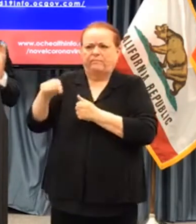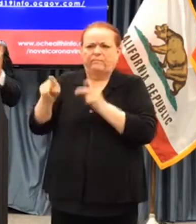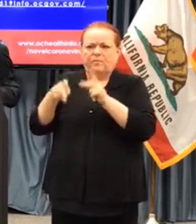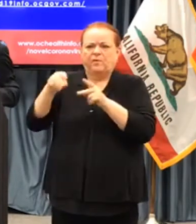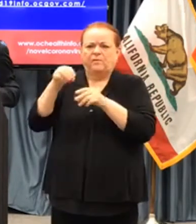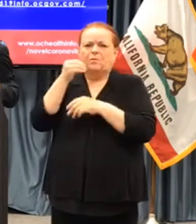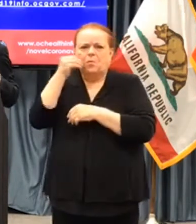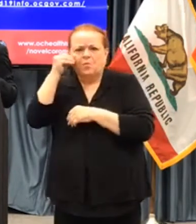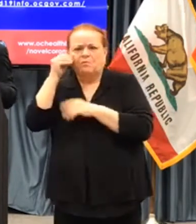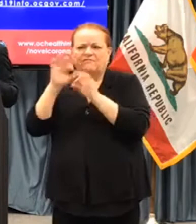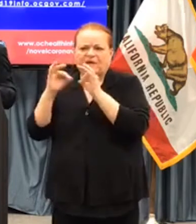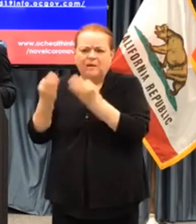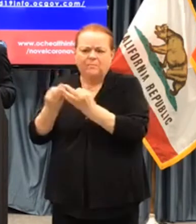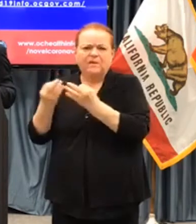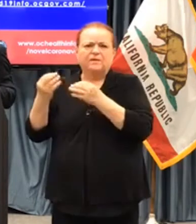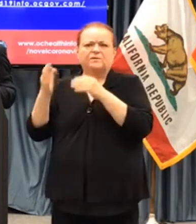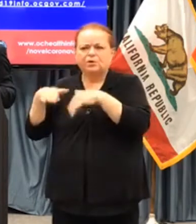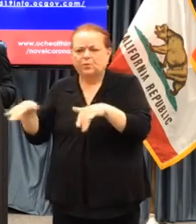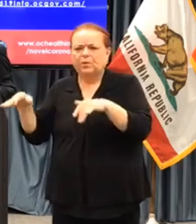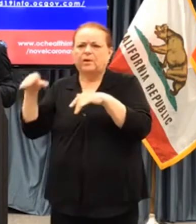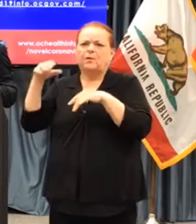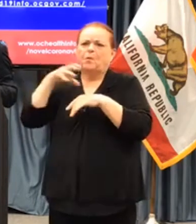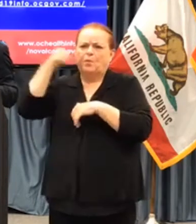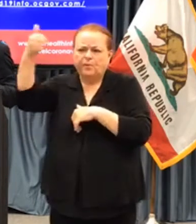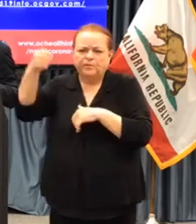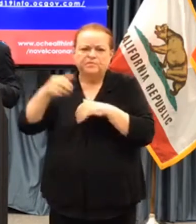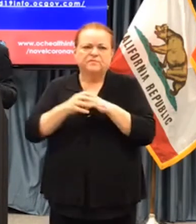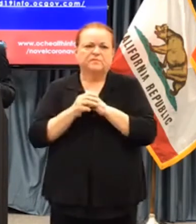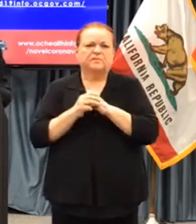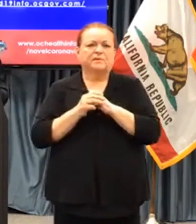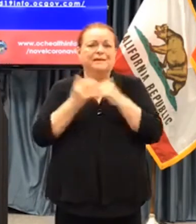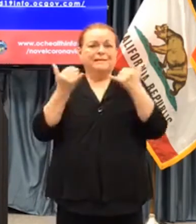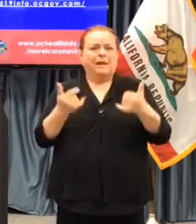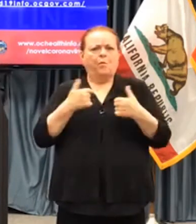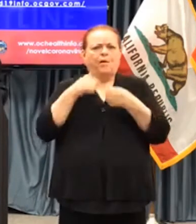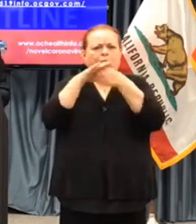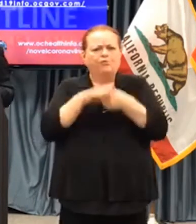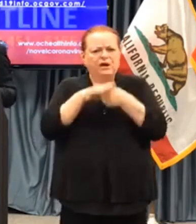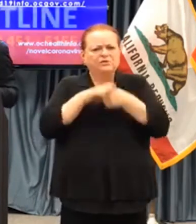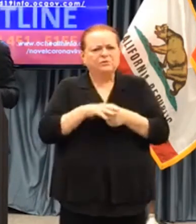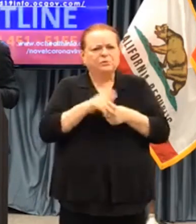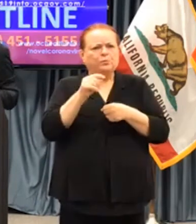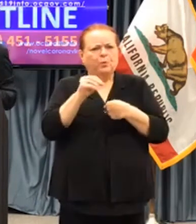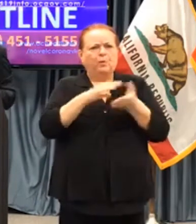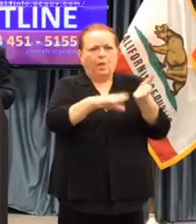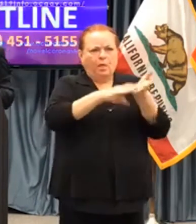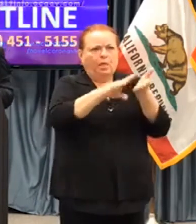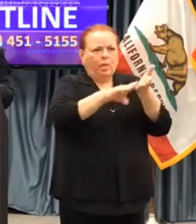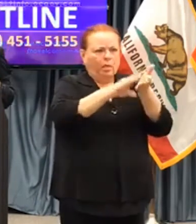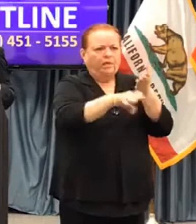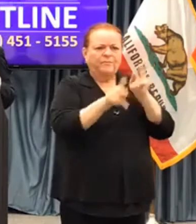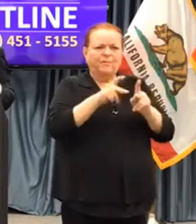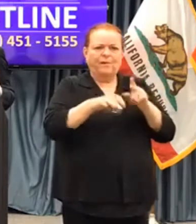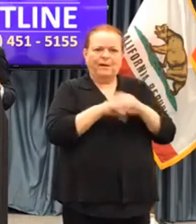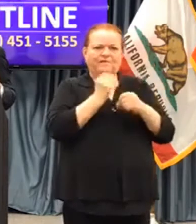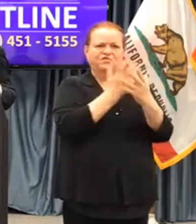to release people out of our jails. What's happening to all of us, we're all feeling it, okay? We're all at home, we're